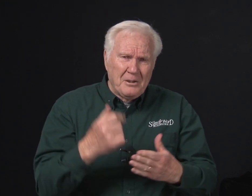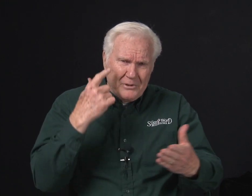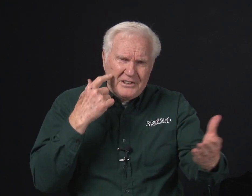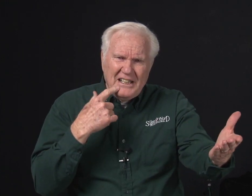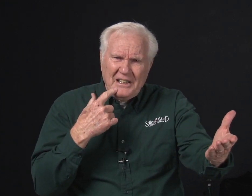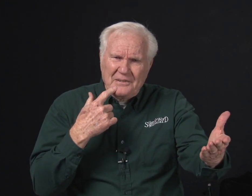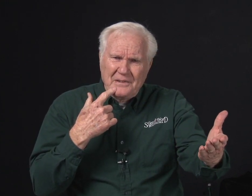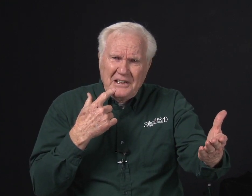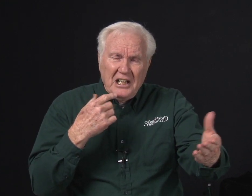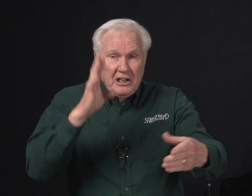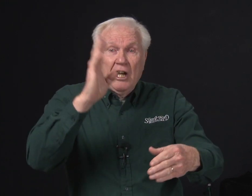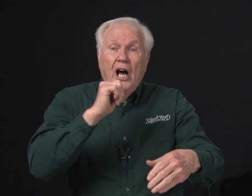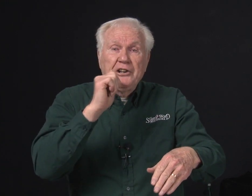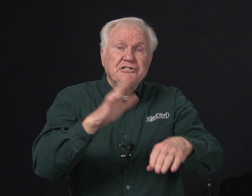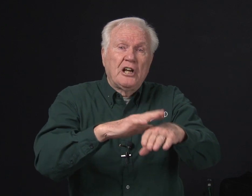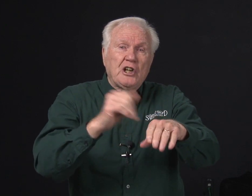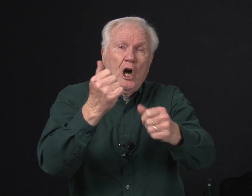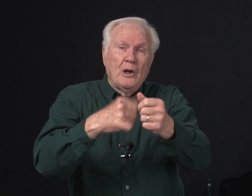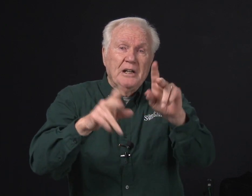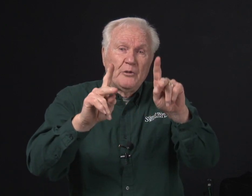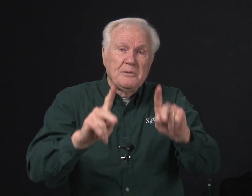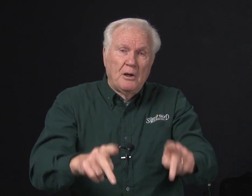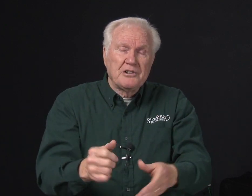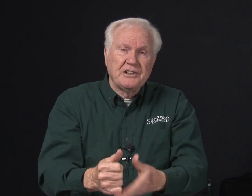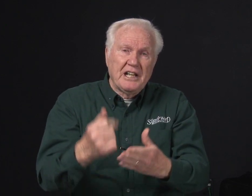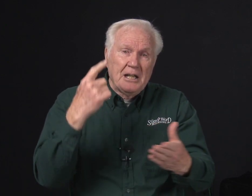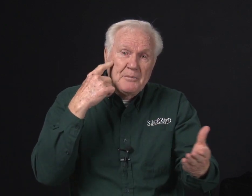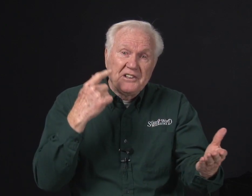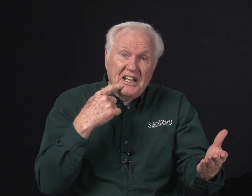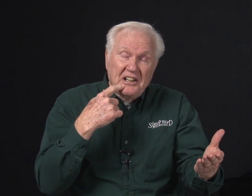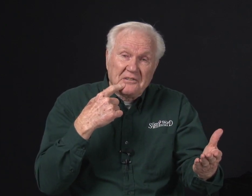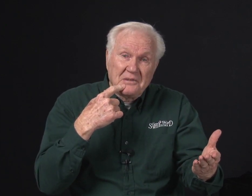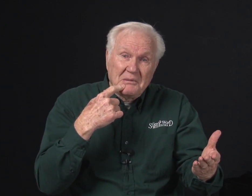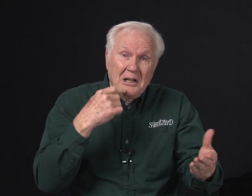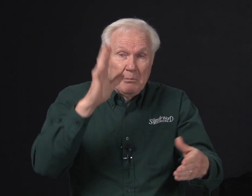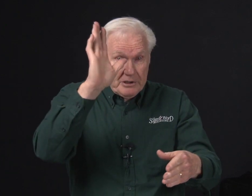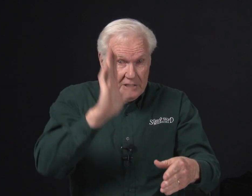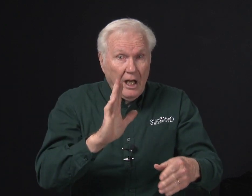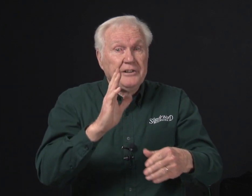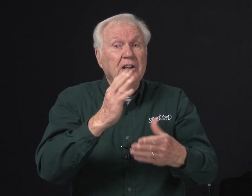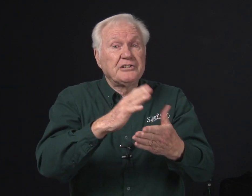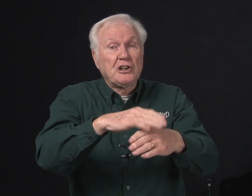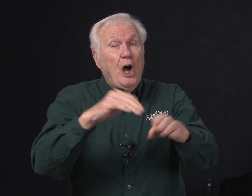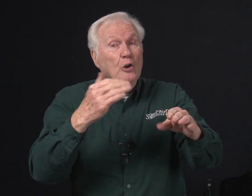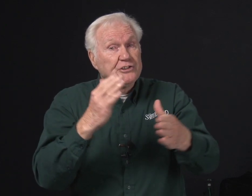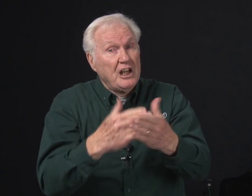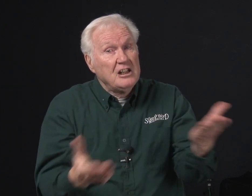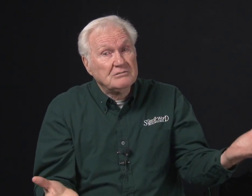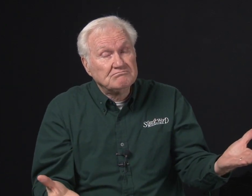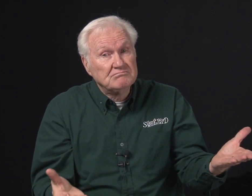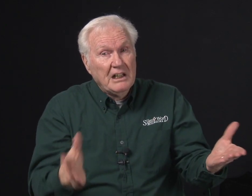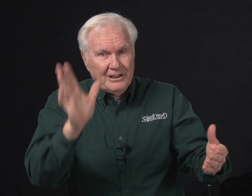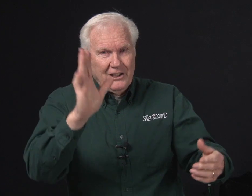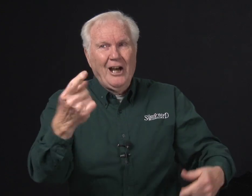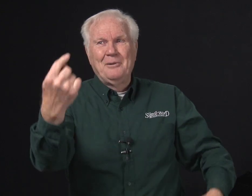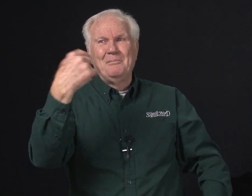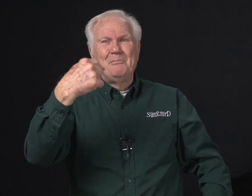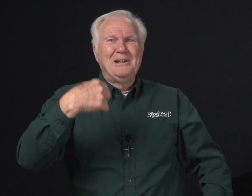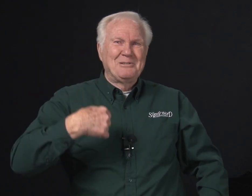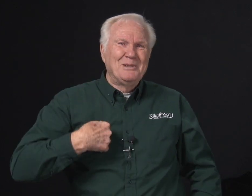the deaf. God does not call every person to help the deaf, but God does call some. God picked